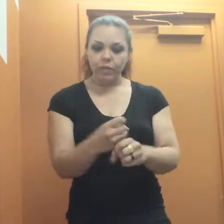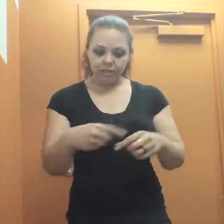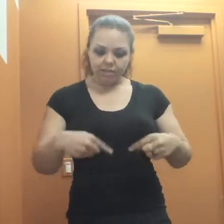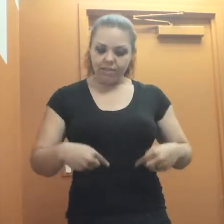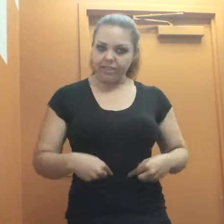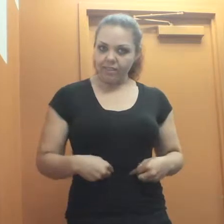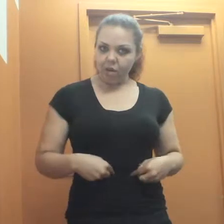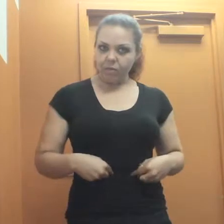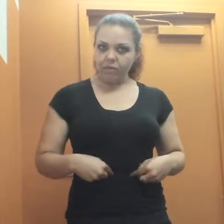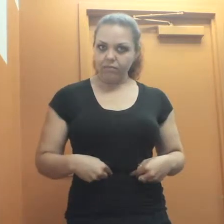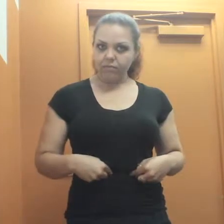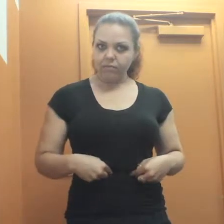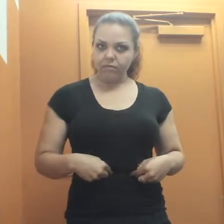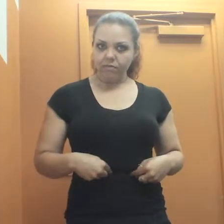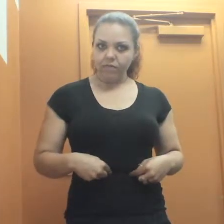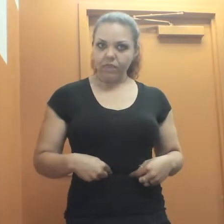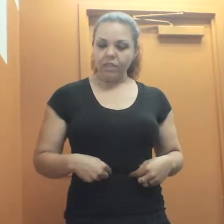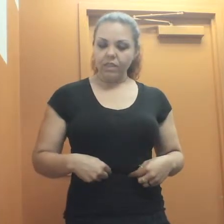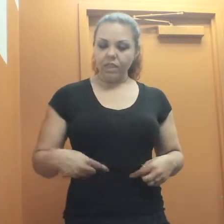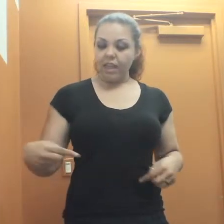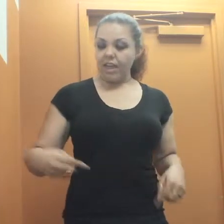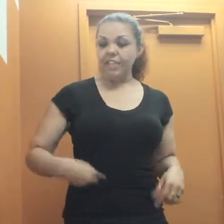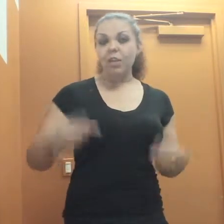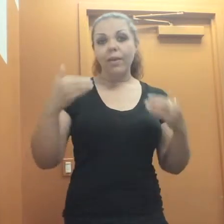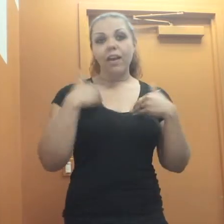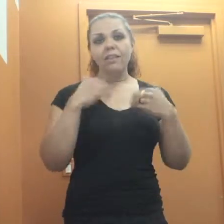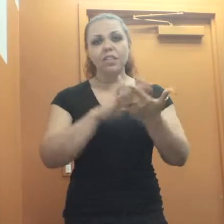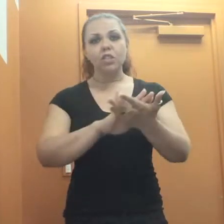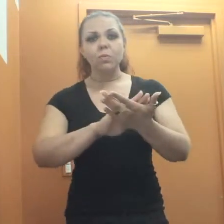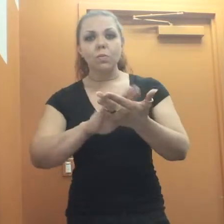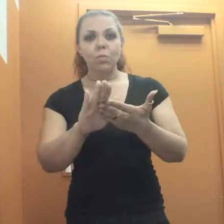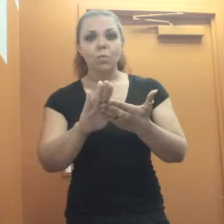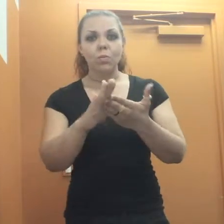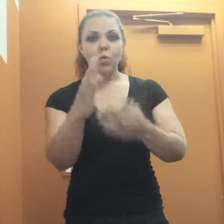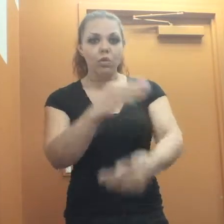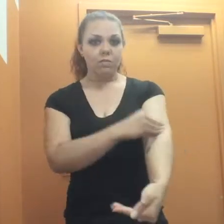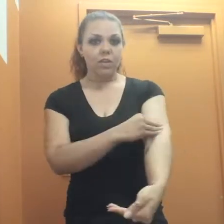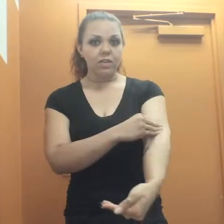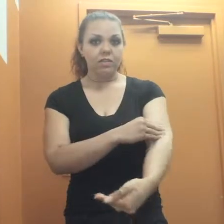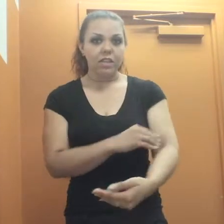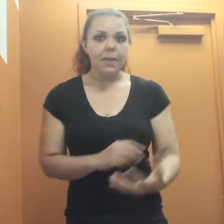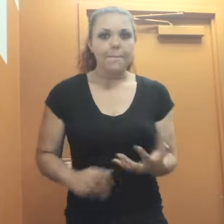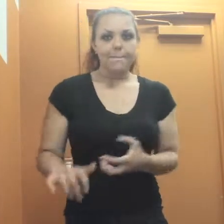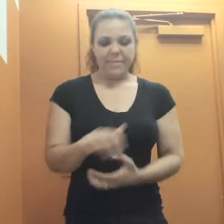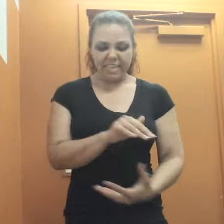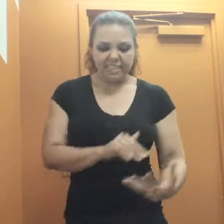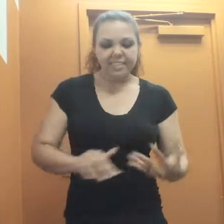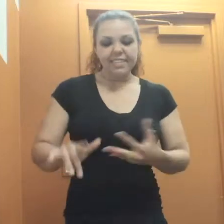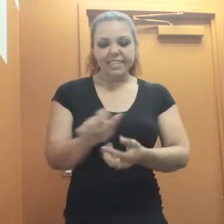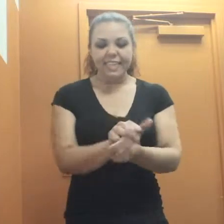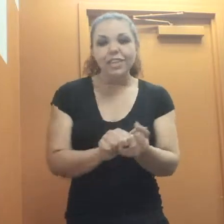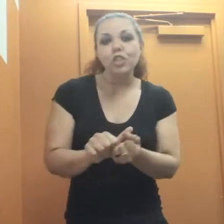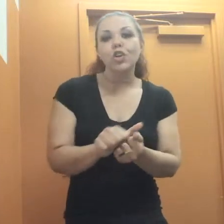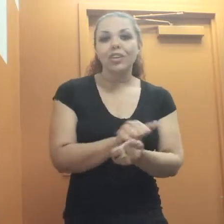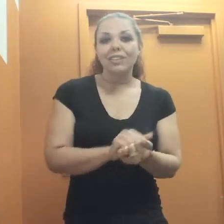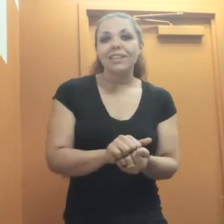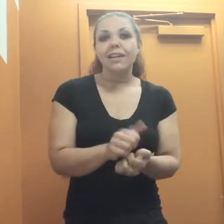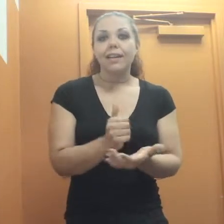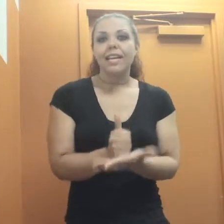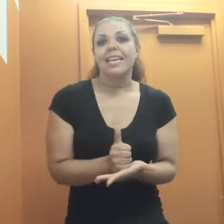muscle, and the stomach mixes it and churns it and helps break that food down,